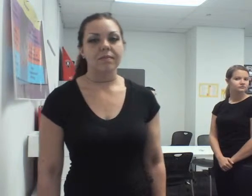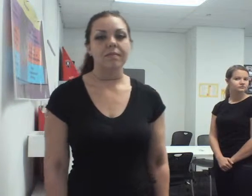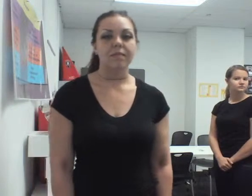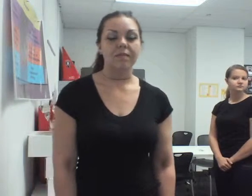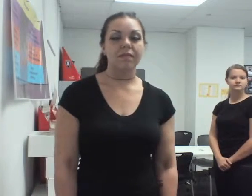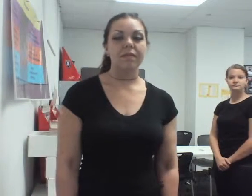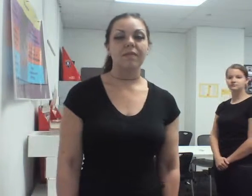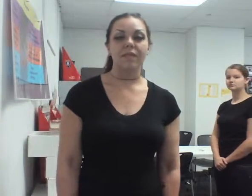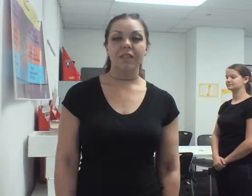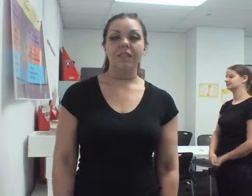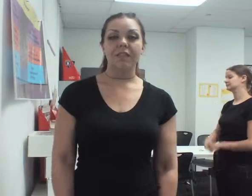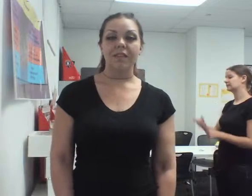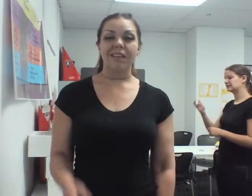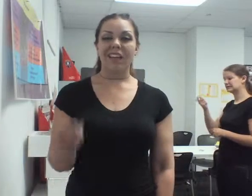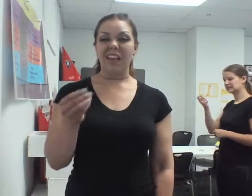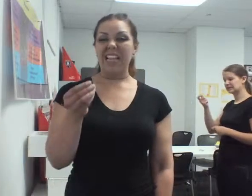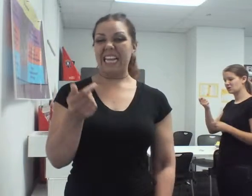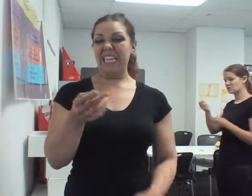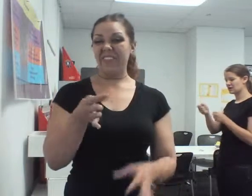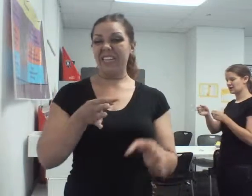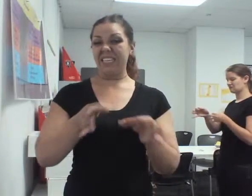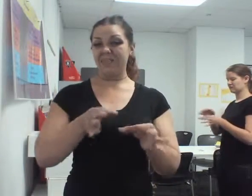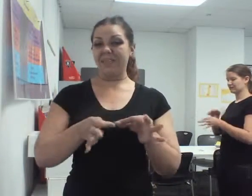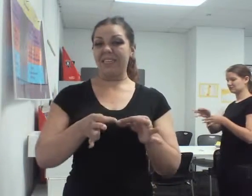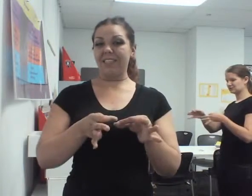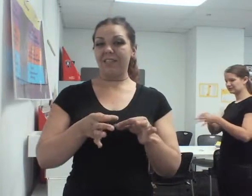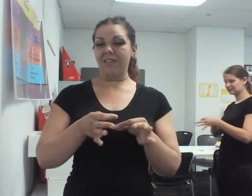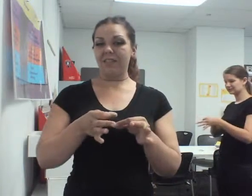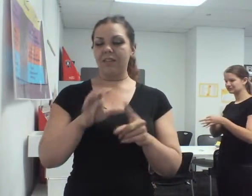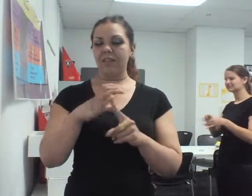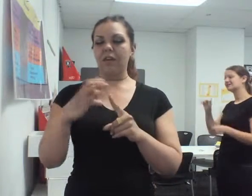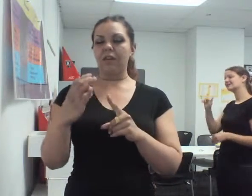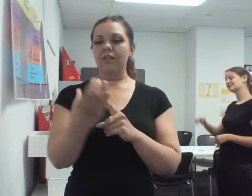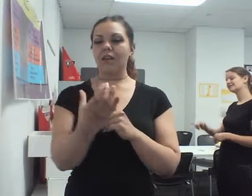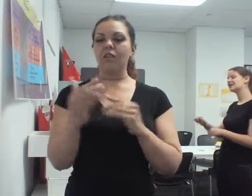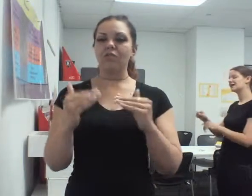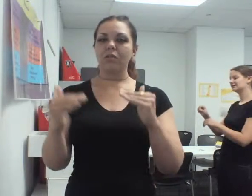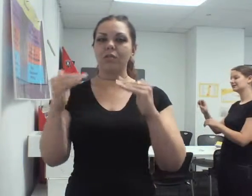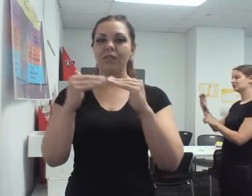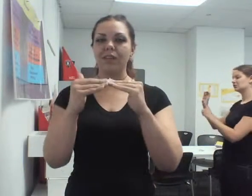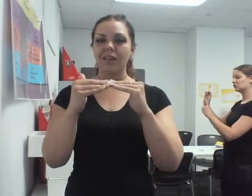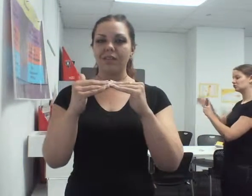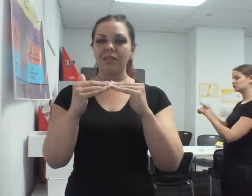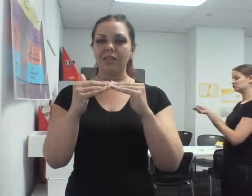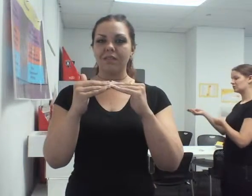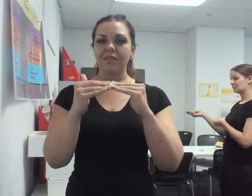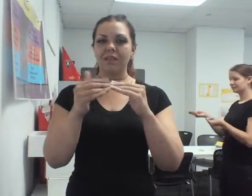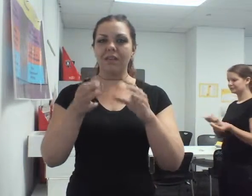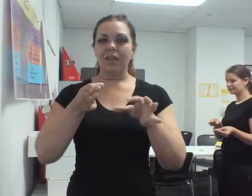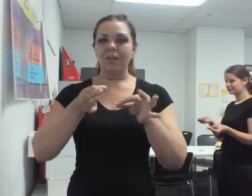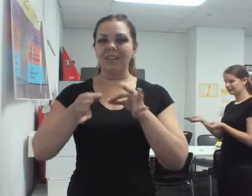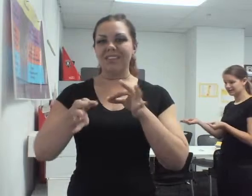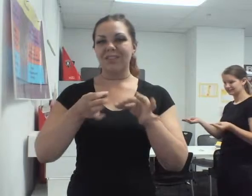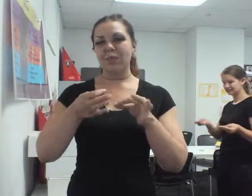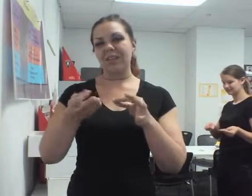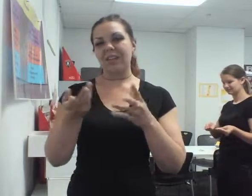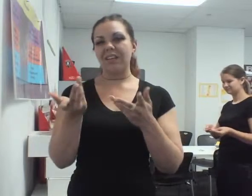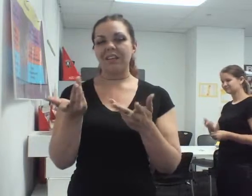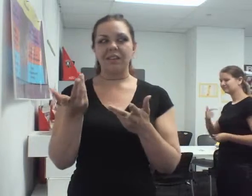So a little bit of an explanation, cultural mediation. I'm kind of explaining some odd thing that might